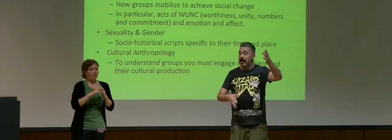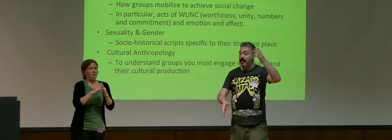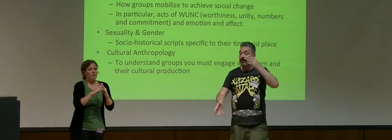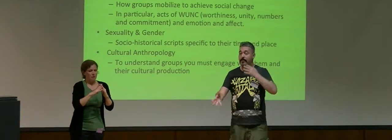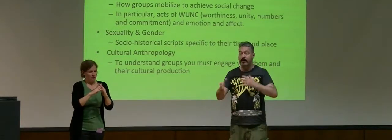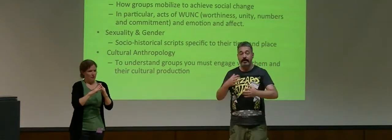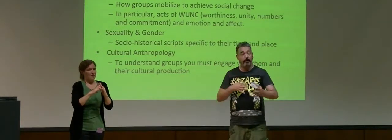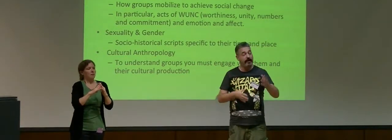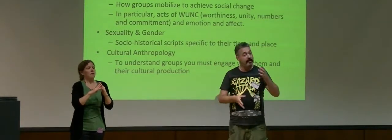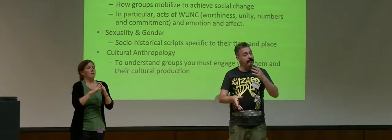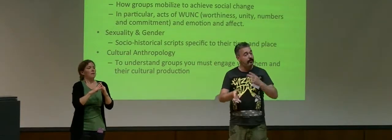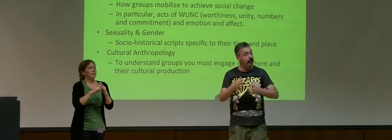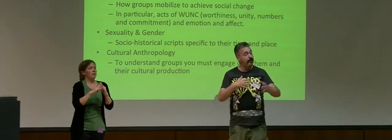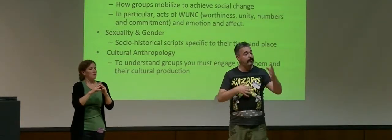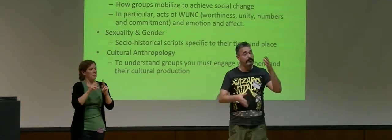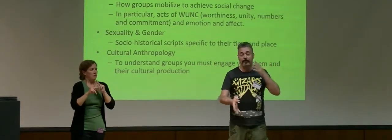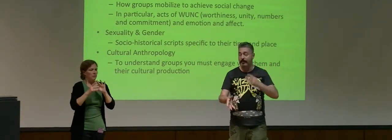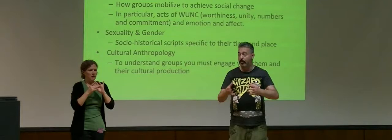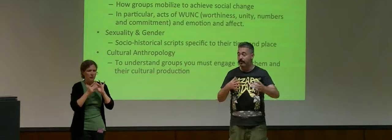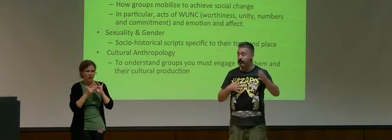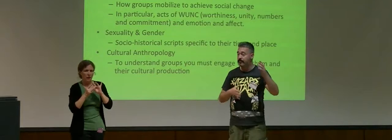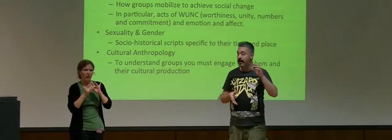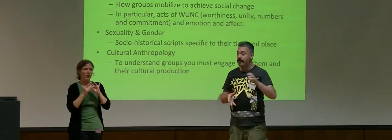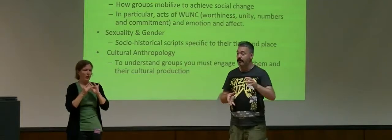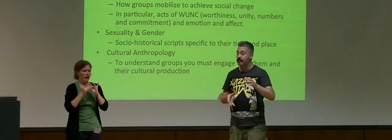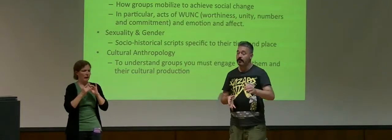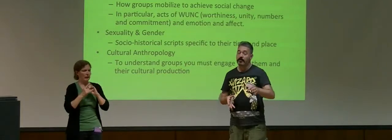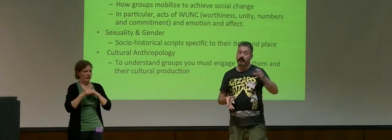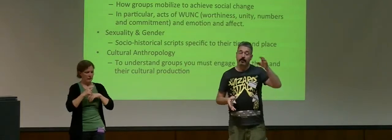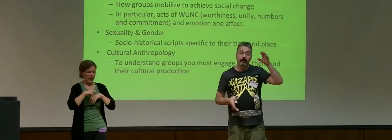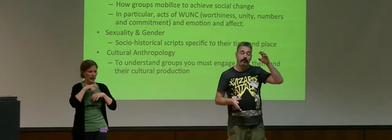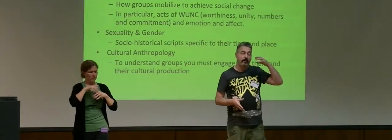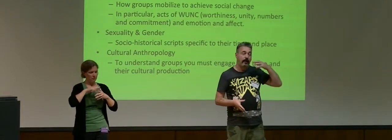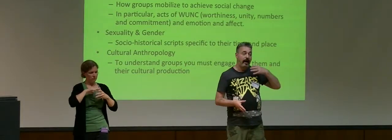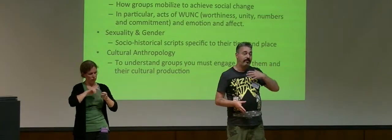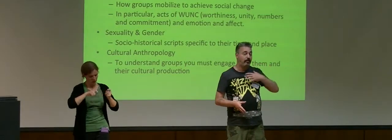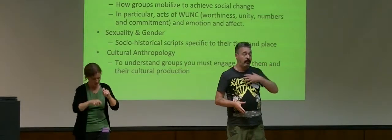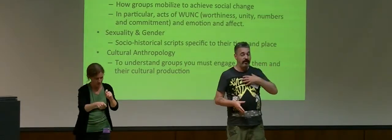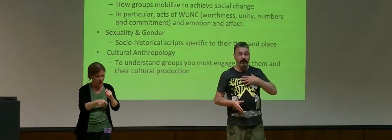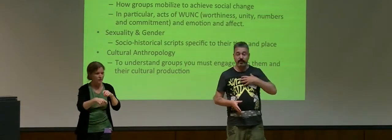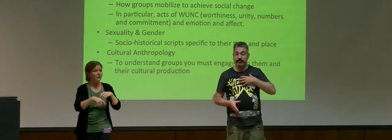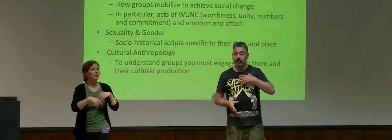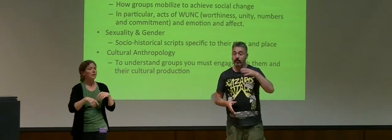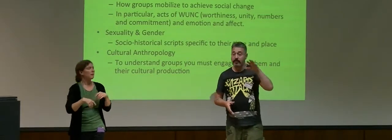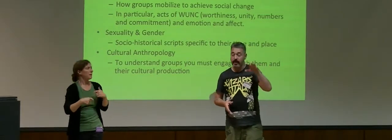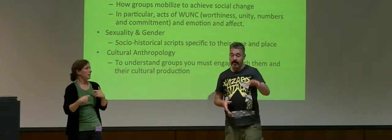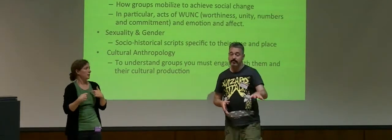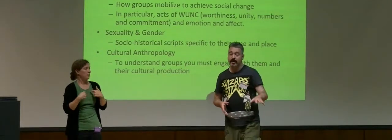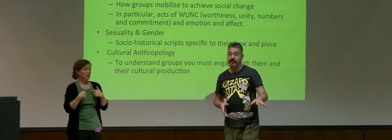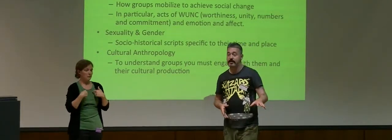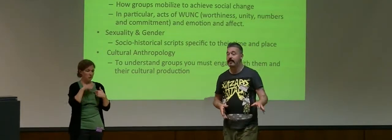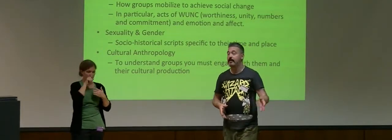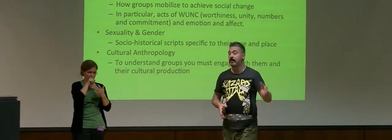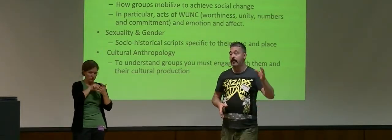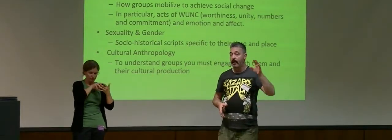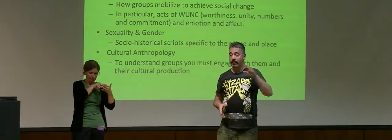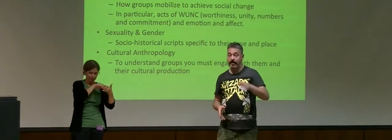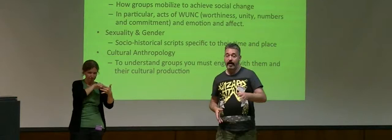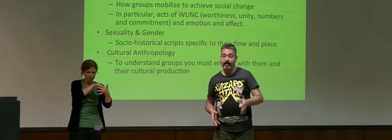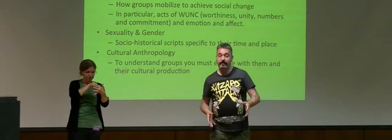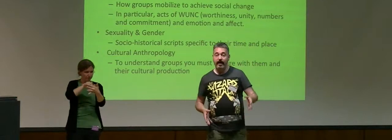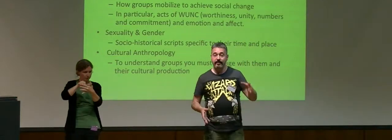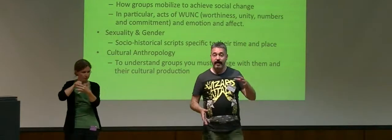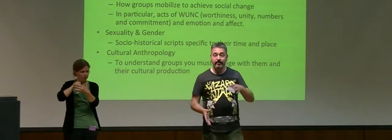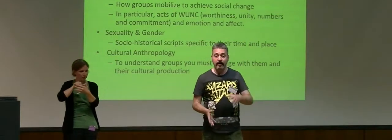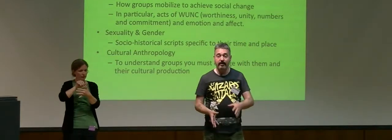emerged, and as people are now beginning to talk about the tipping point with trans. As a researcher, what is interesting